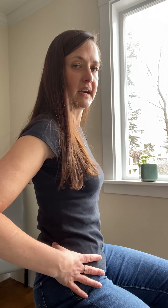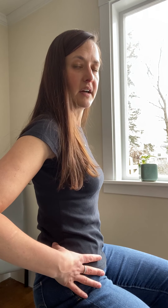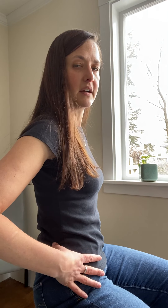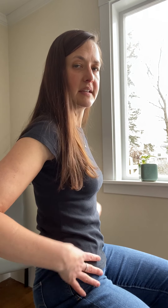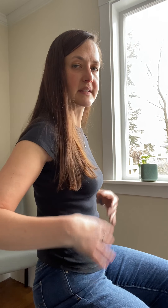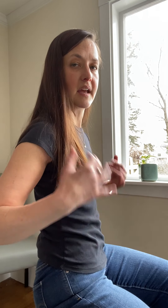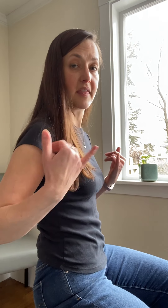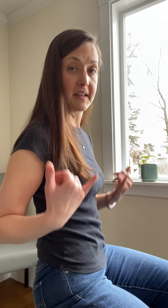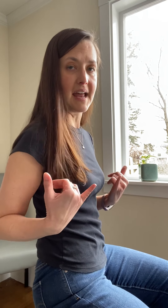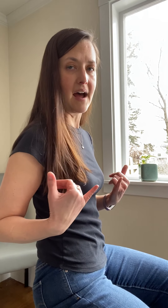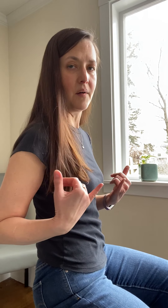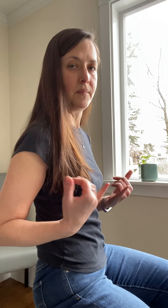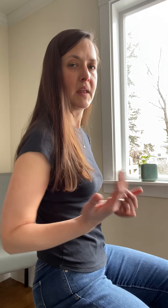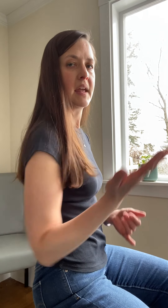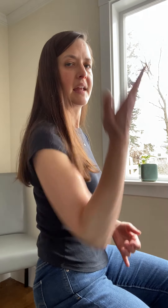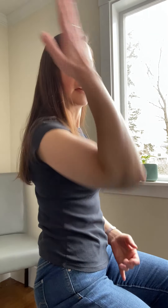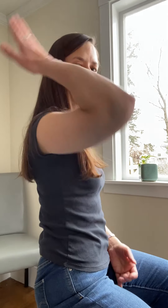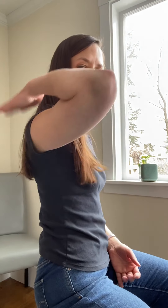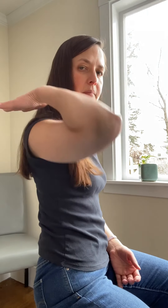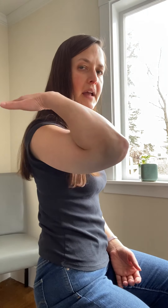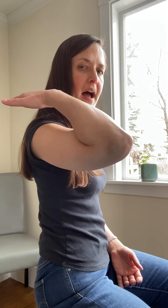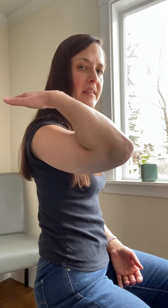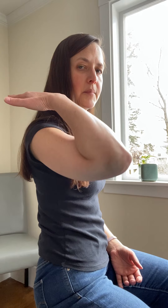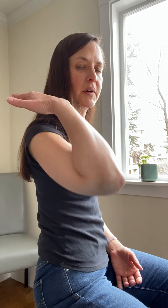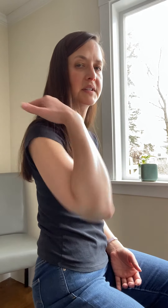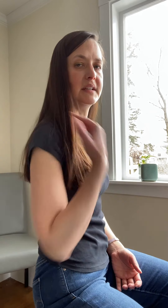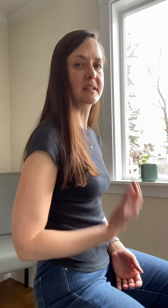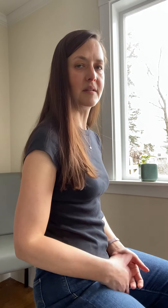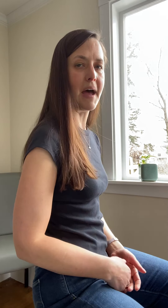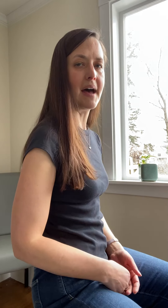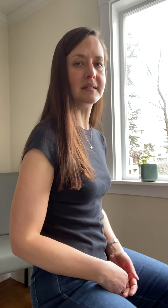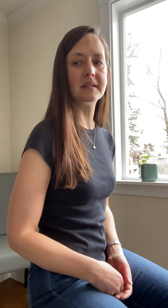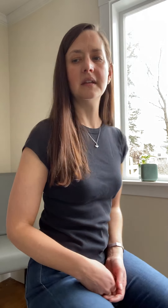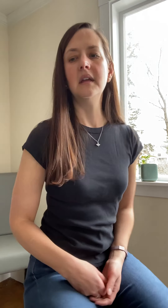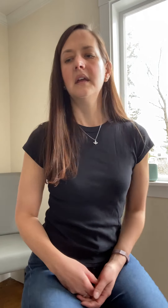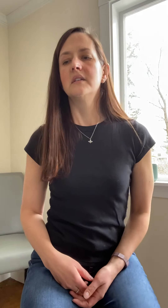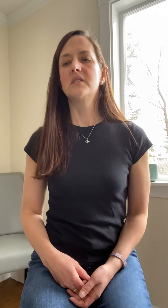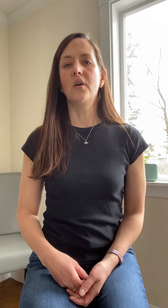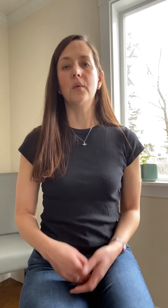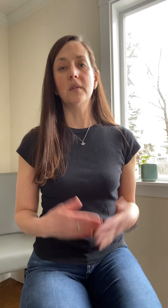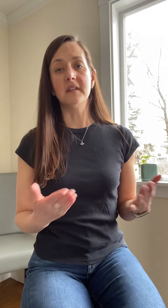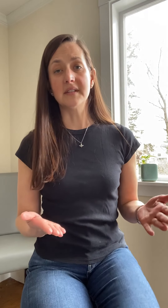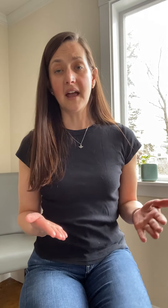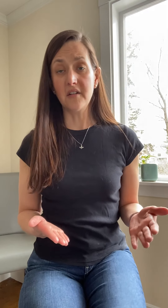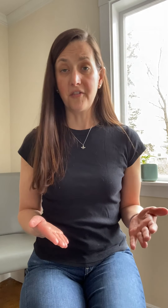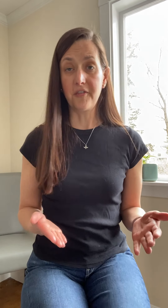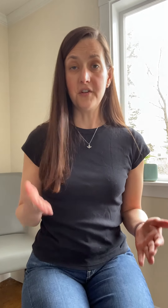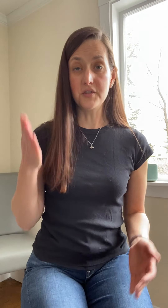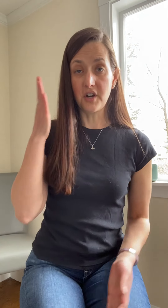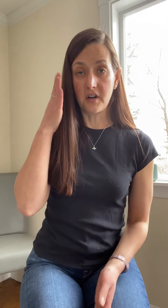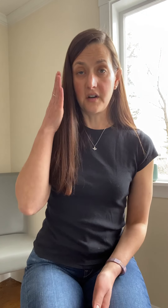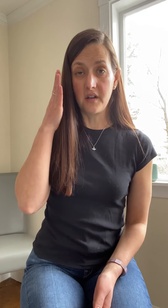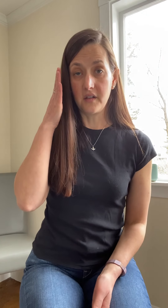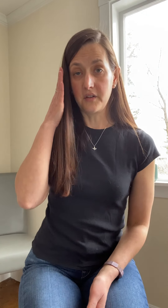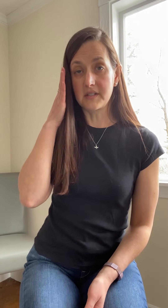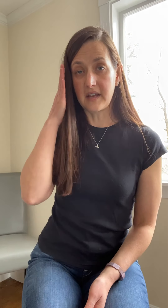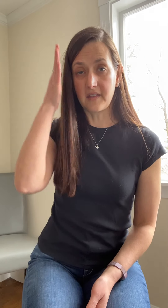here is the now, and everything behind the person is the past. So the sign for future looks like